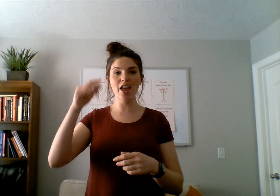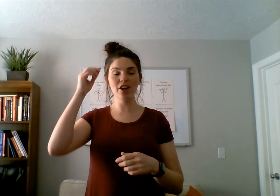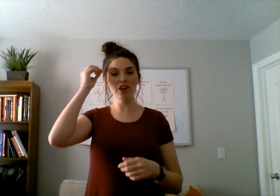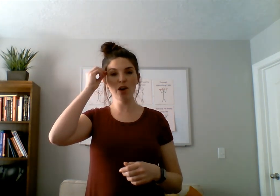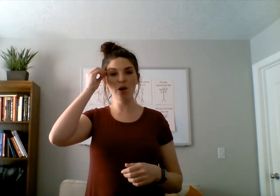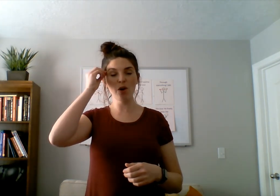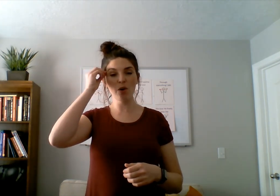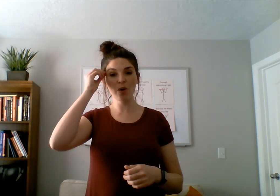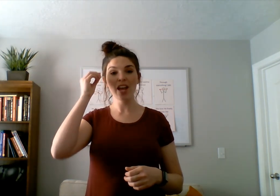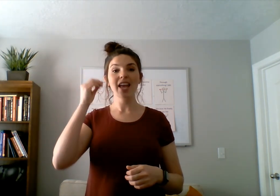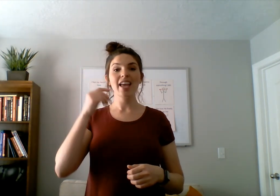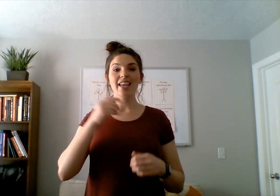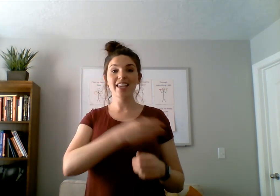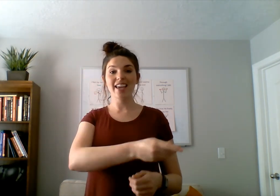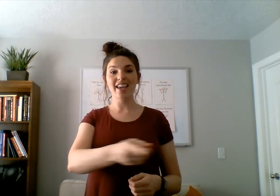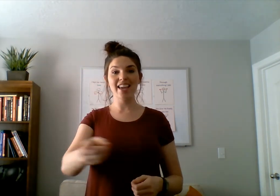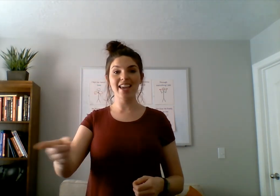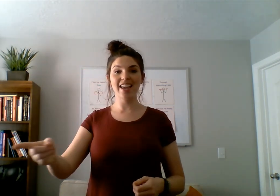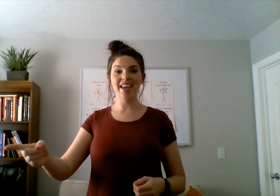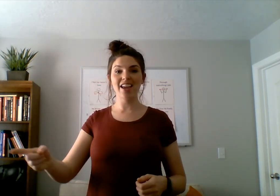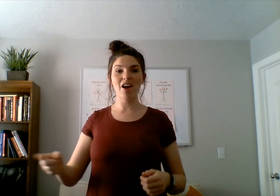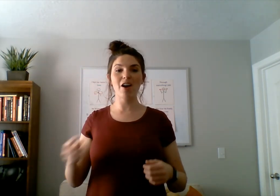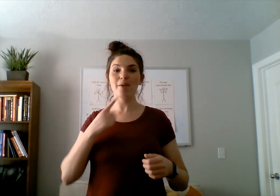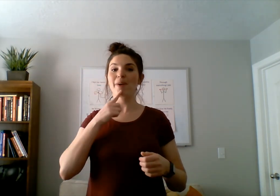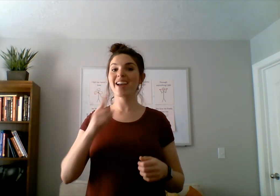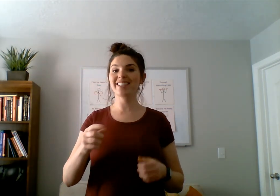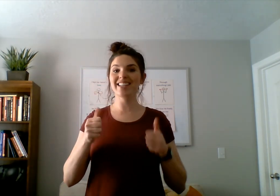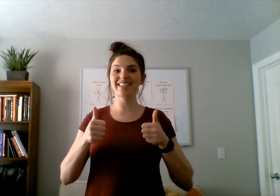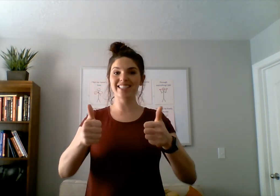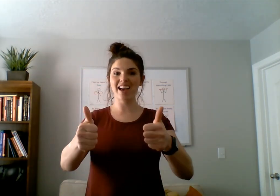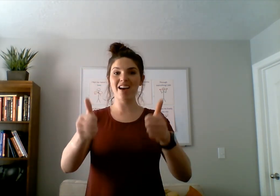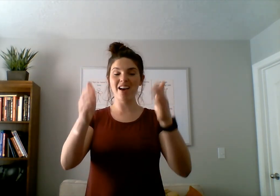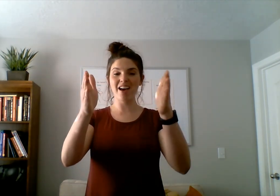know. Ye are my disciples.